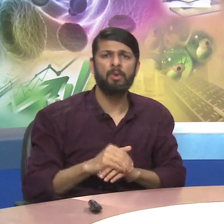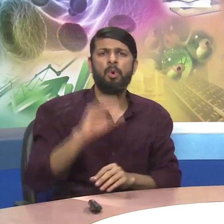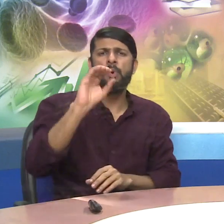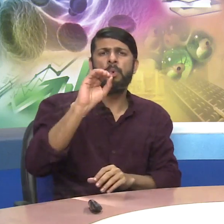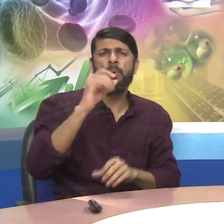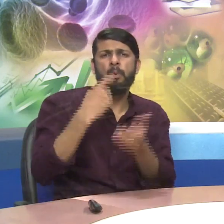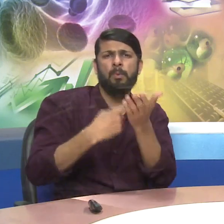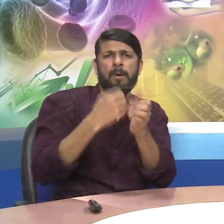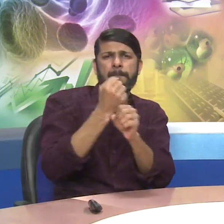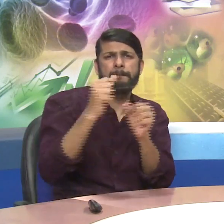different levels.